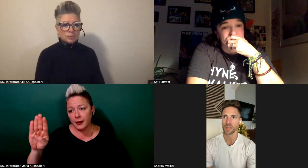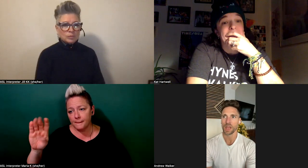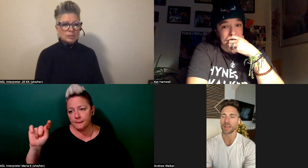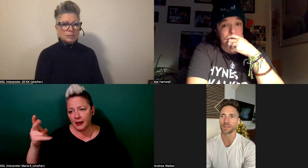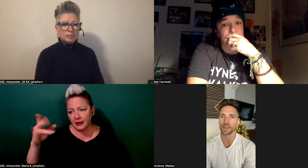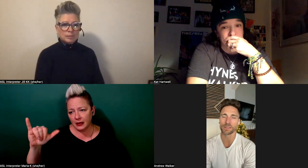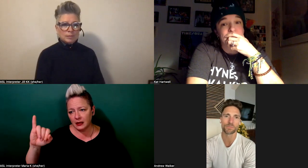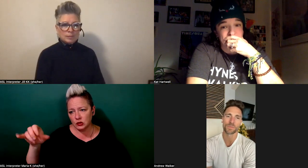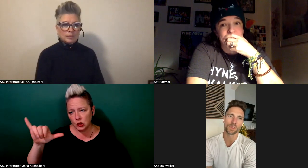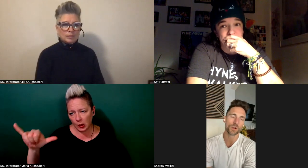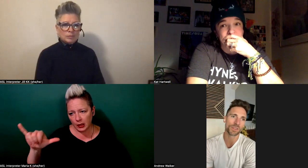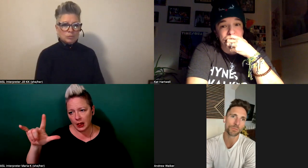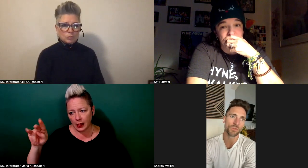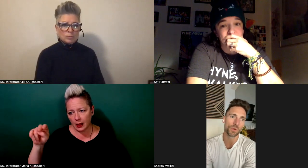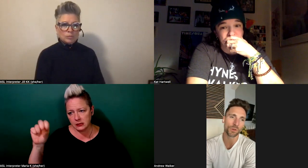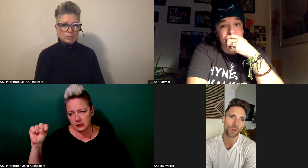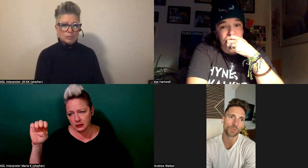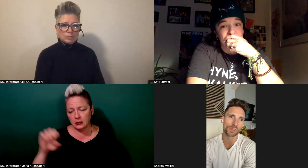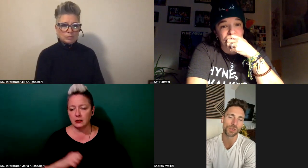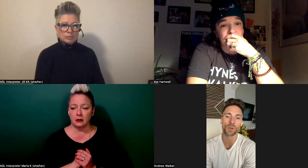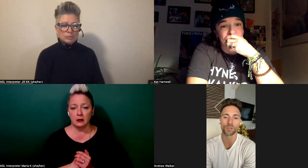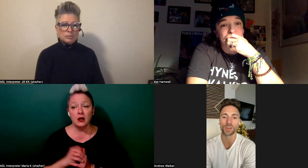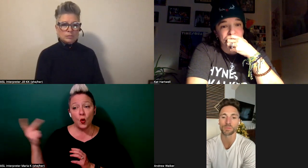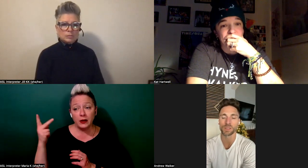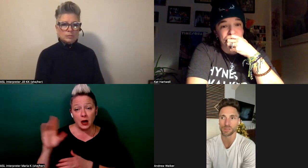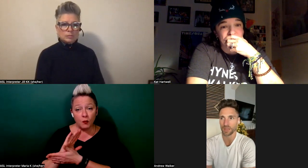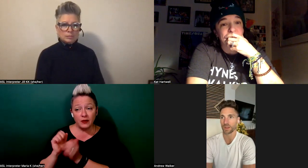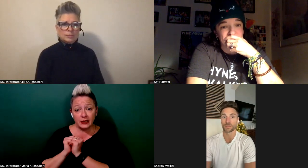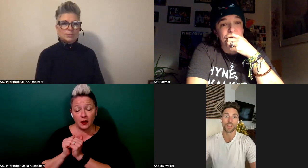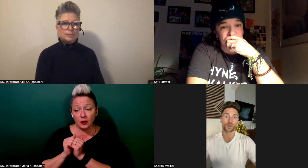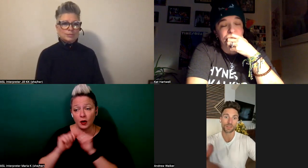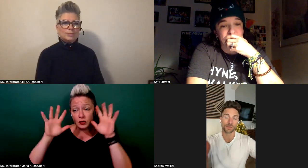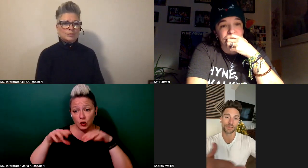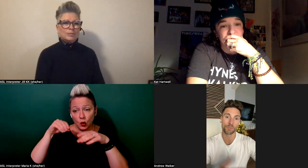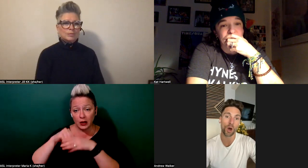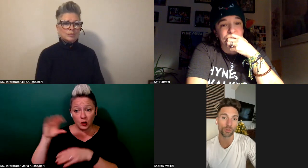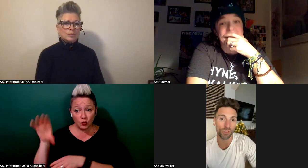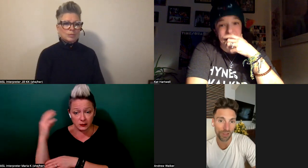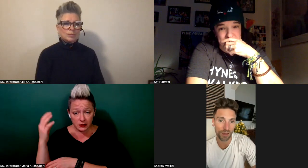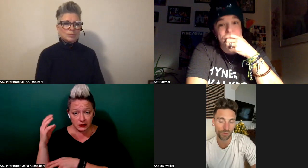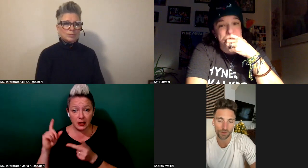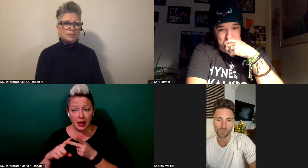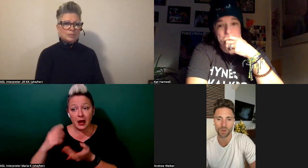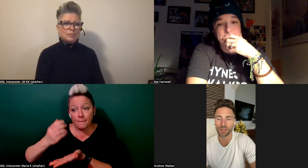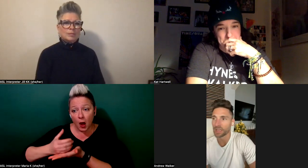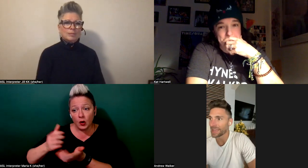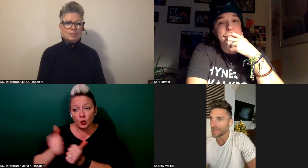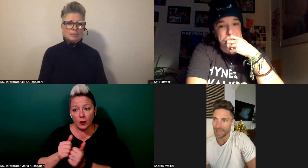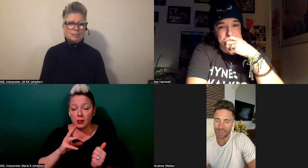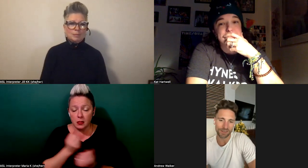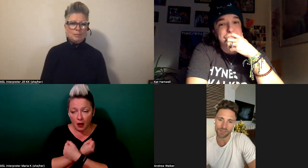Lenz. Yeah. I did a movie with her called Snowed In Christmas, and then I did Bottled with Love with her as